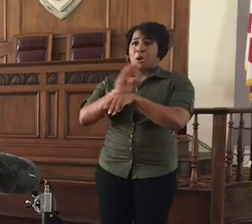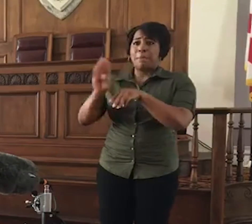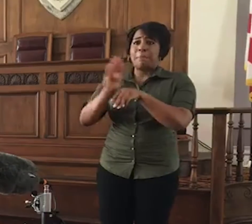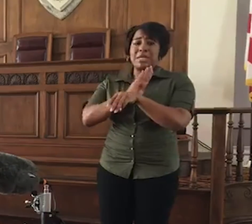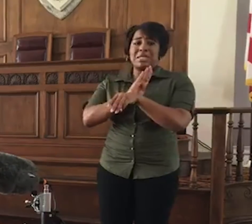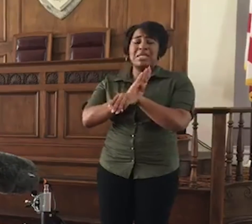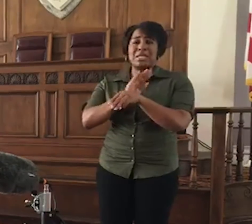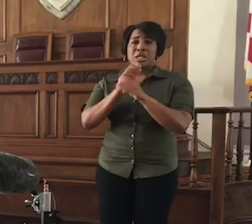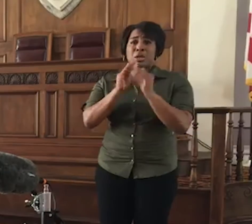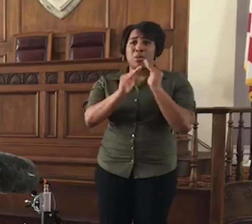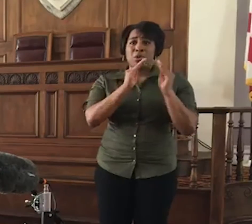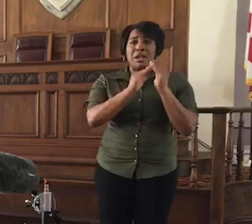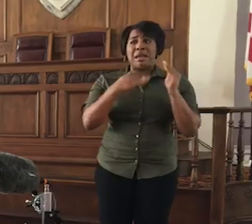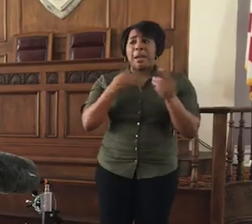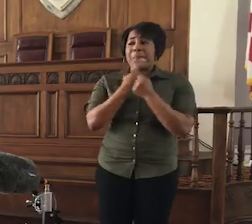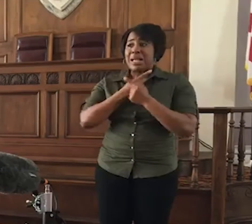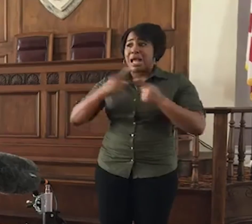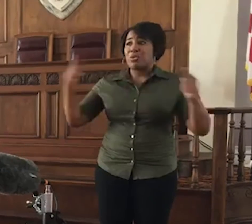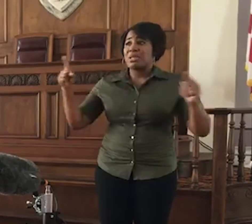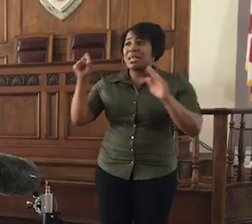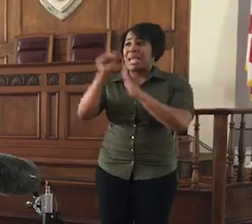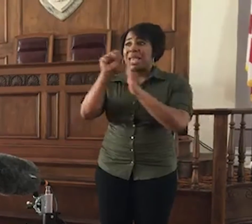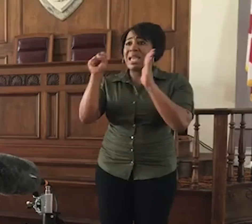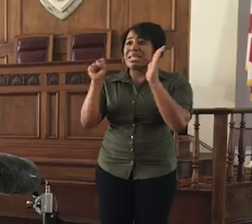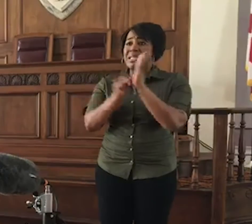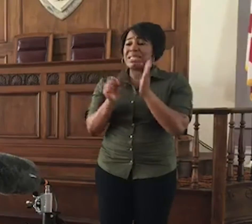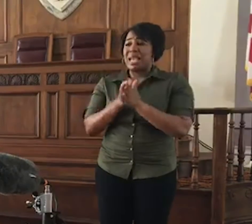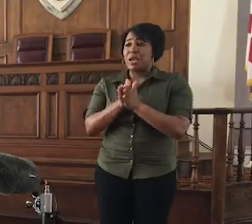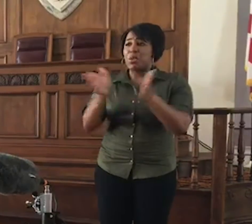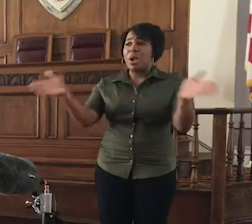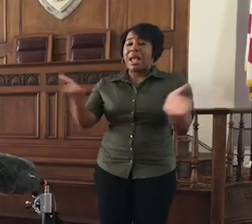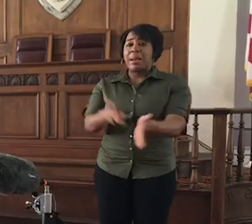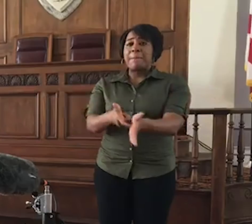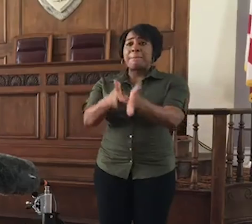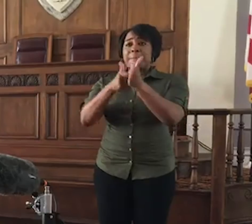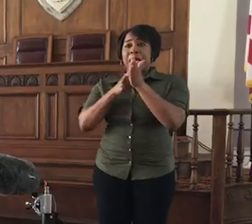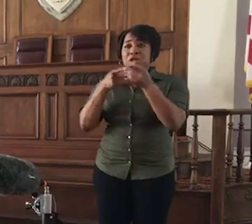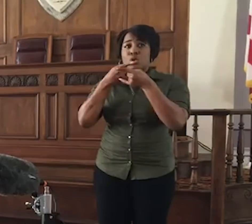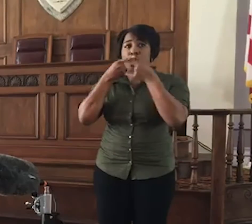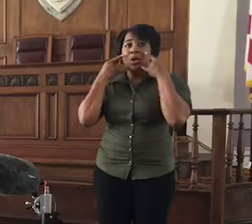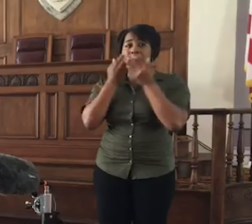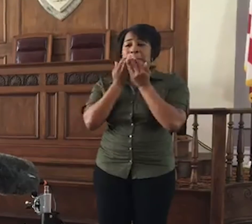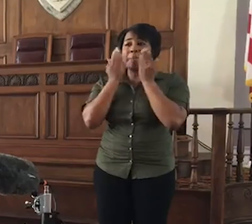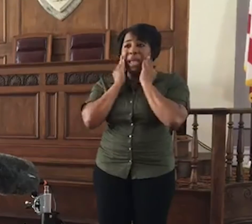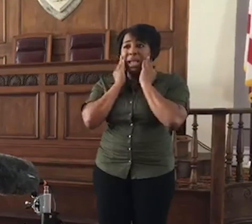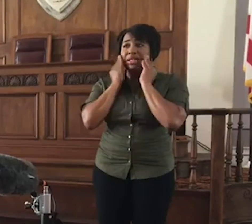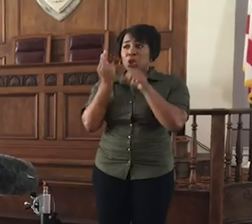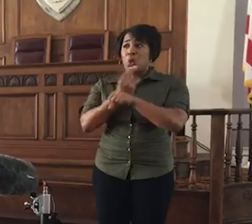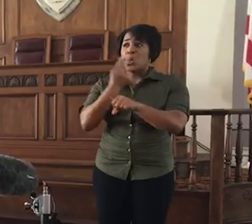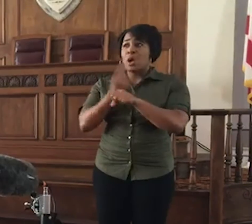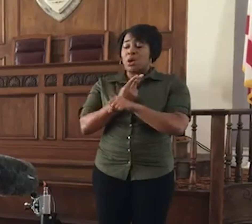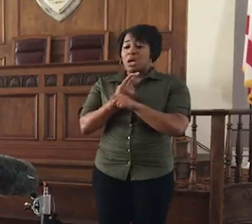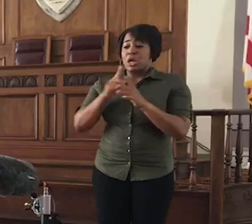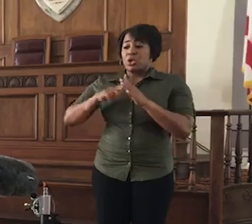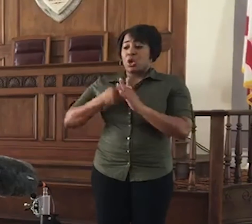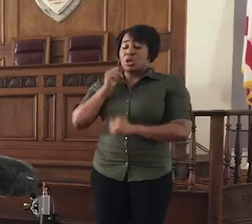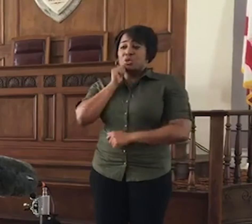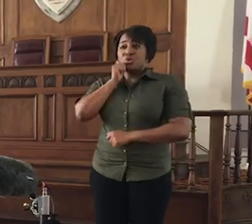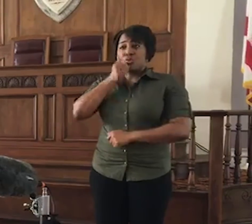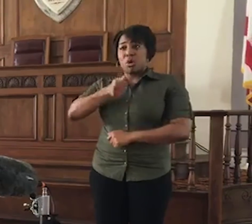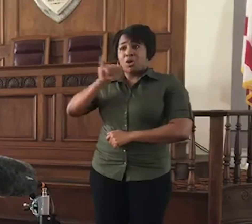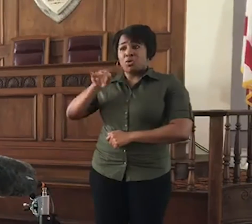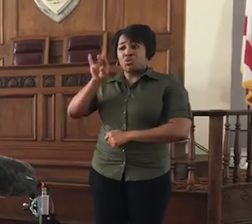a statewide mandatory mask wearing effective starting tomorrow,